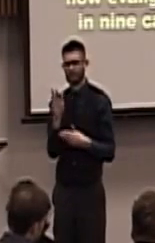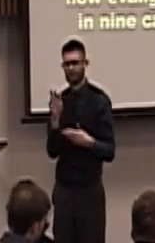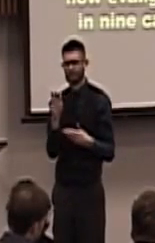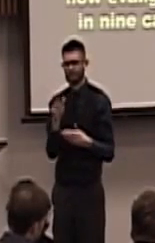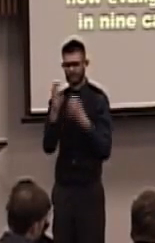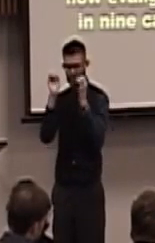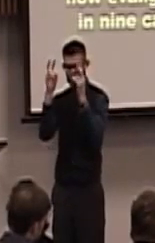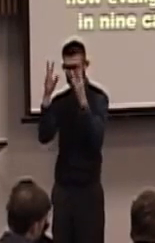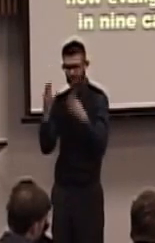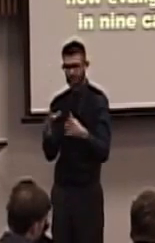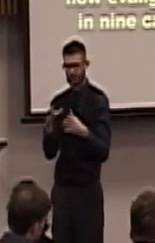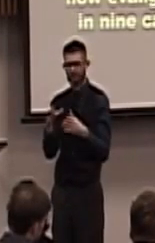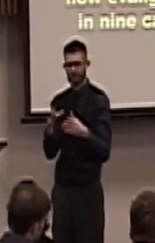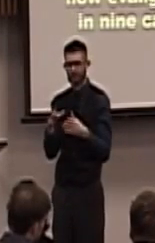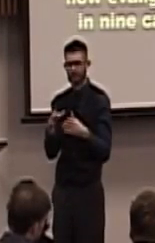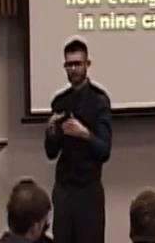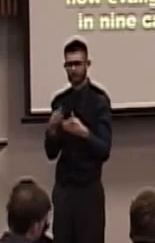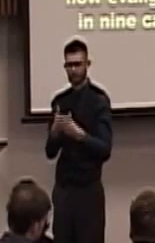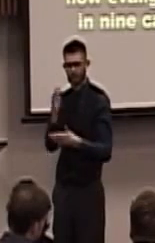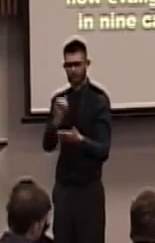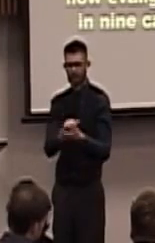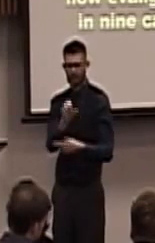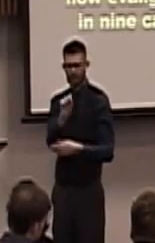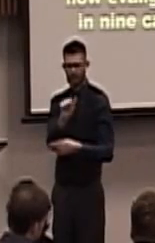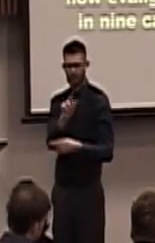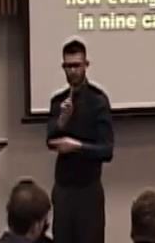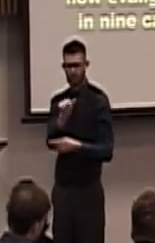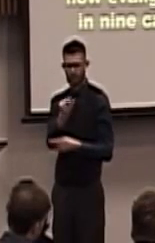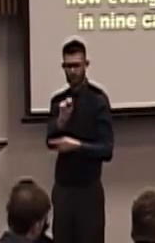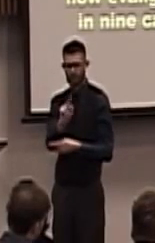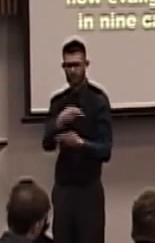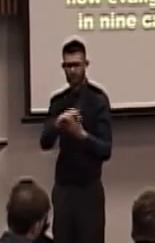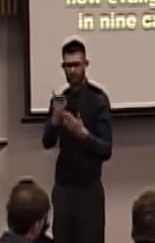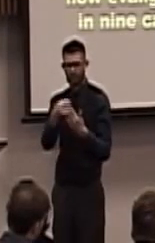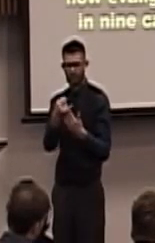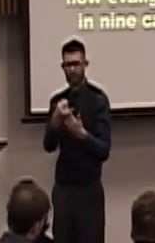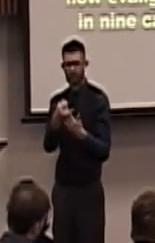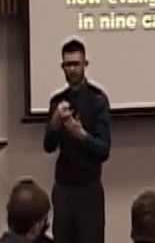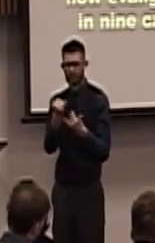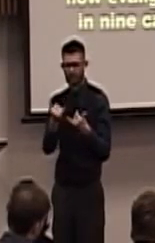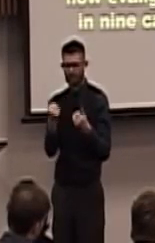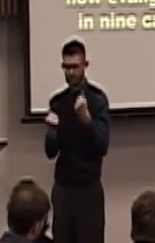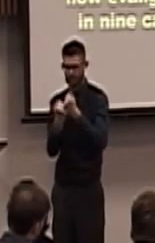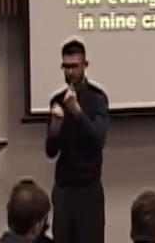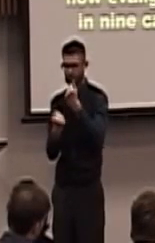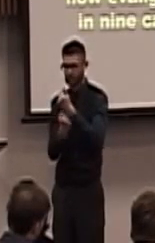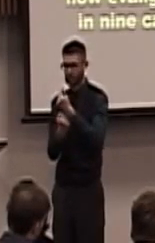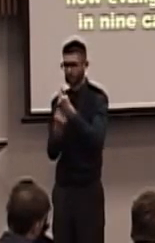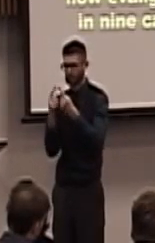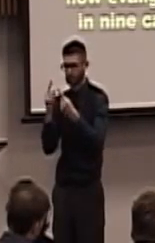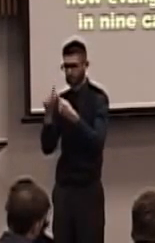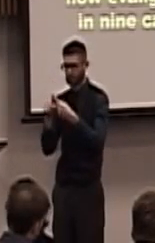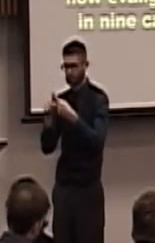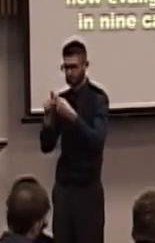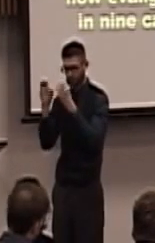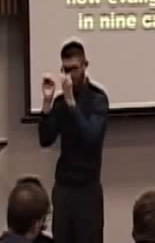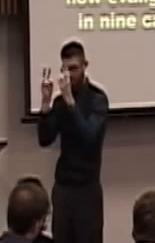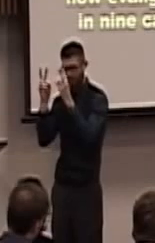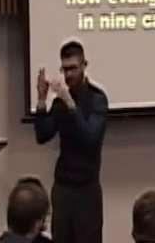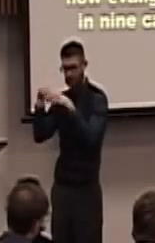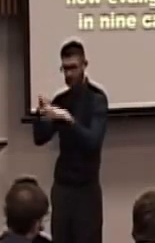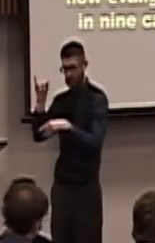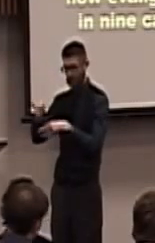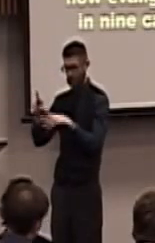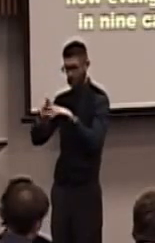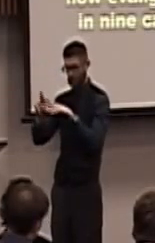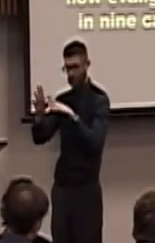evangelists that the Sudan Project is supporting to evangelize in these refugee